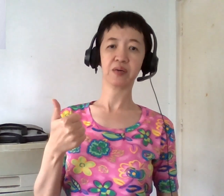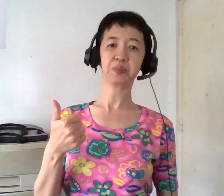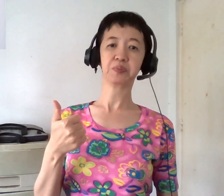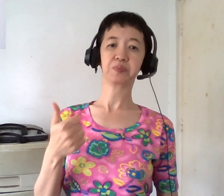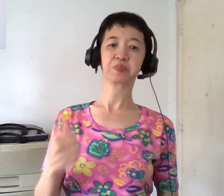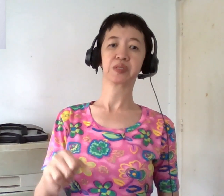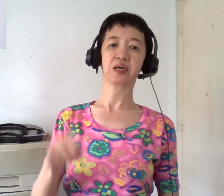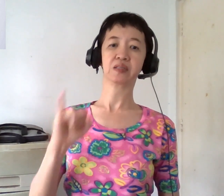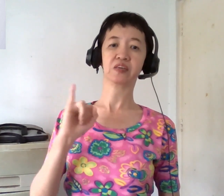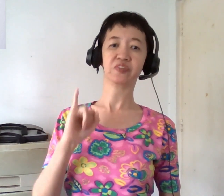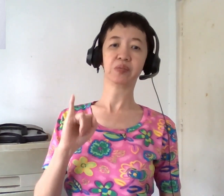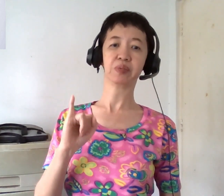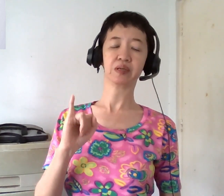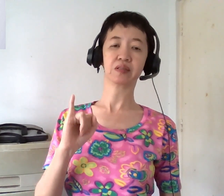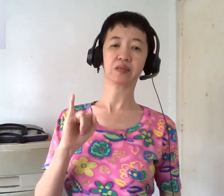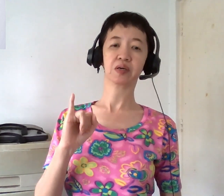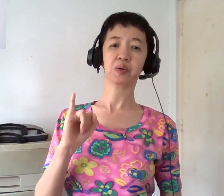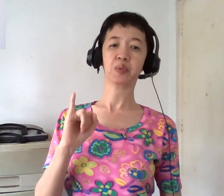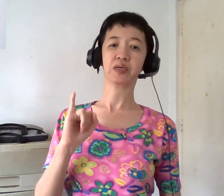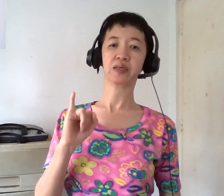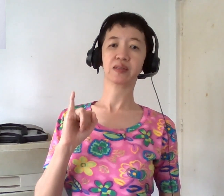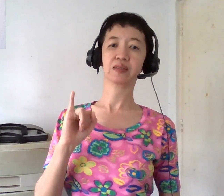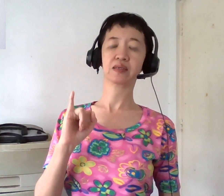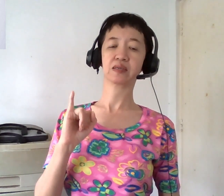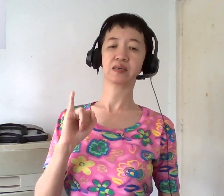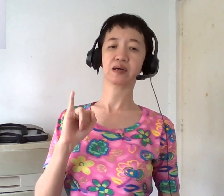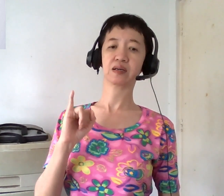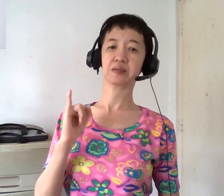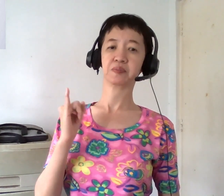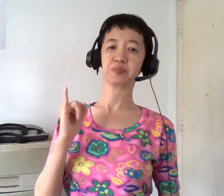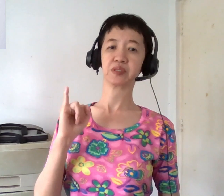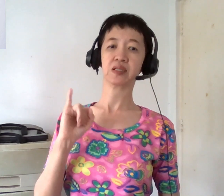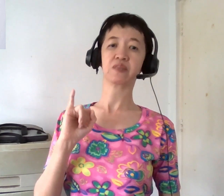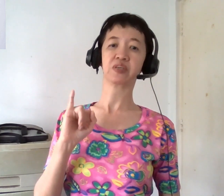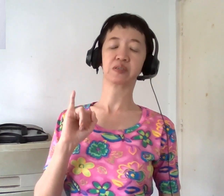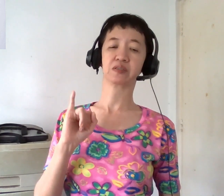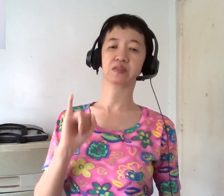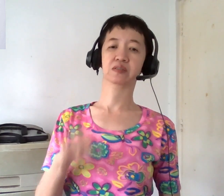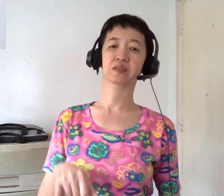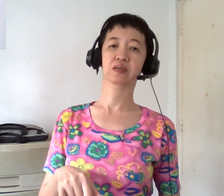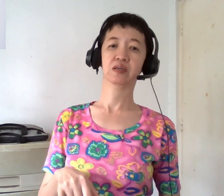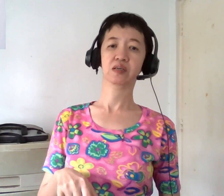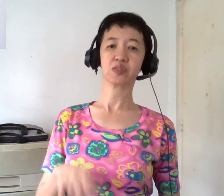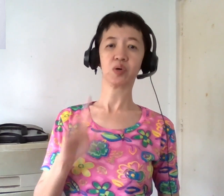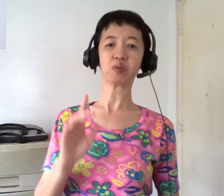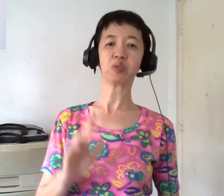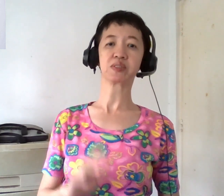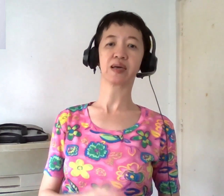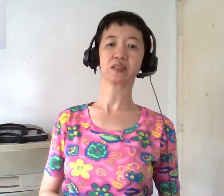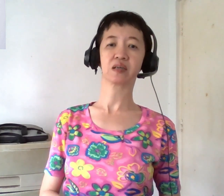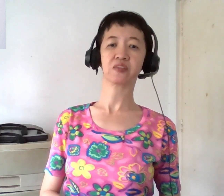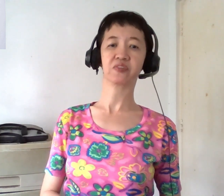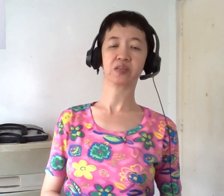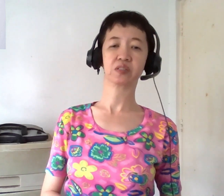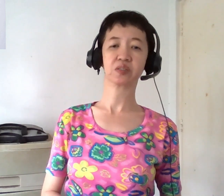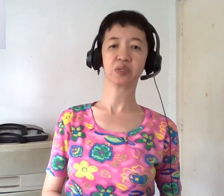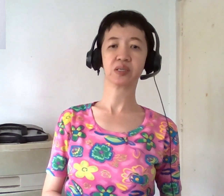thumb and the female with the little finger. So how do you sign grandfather in Korean